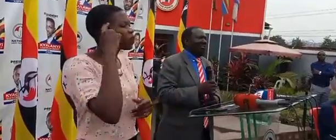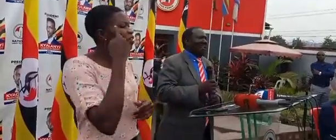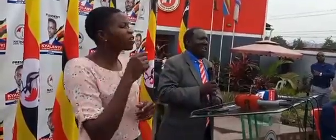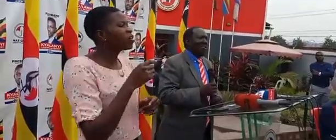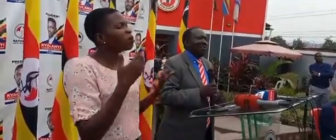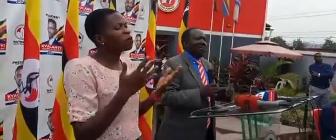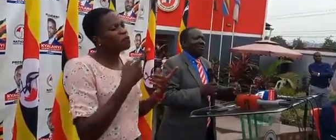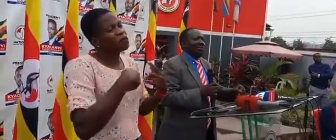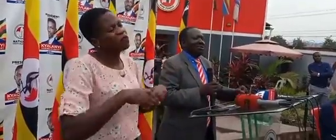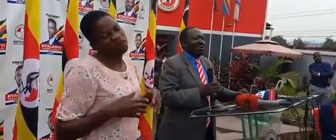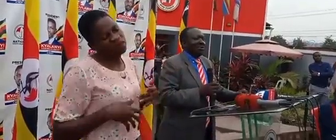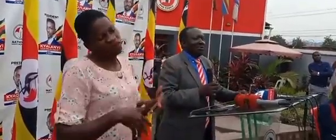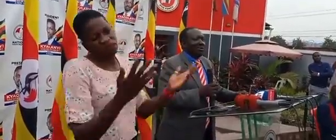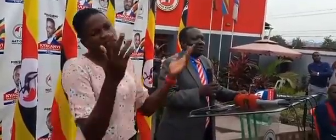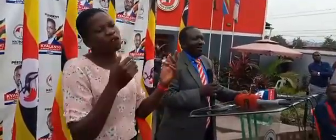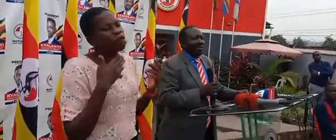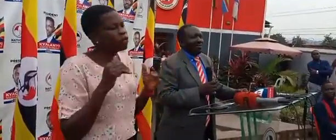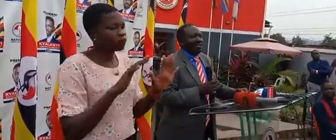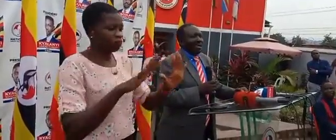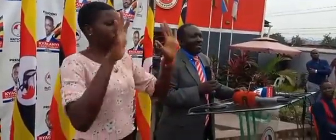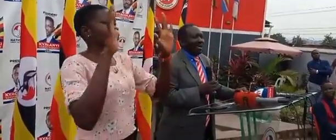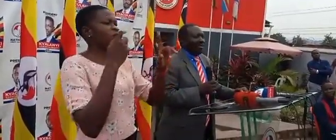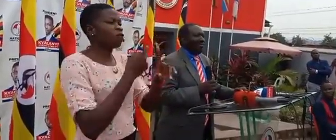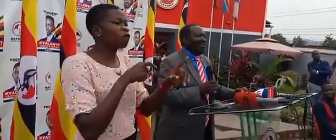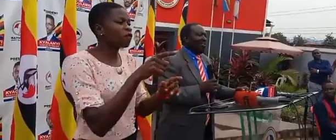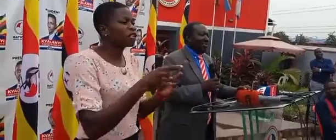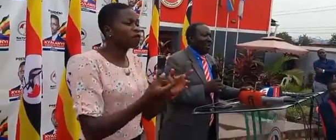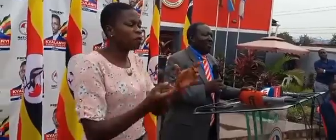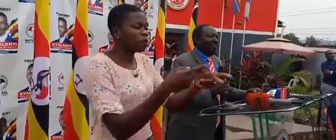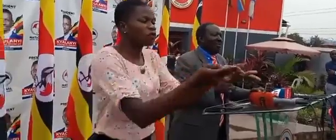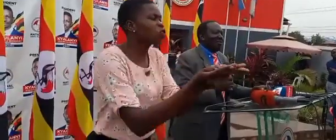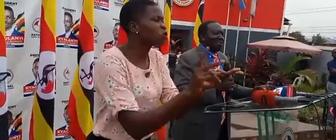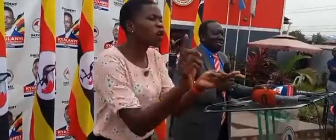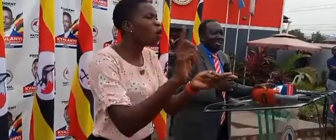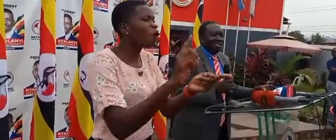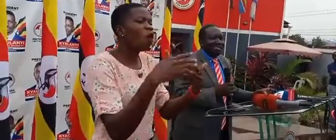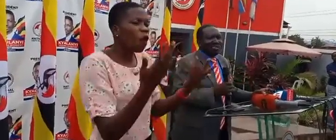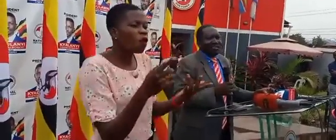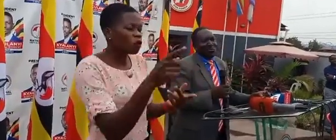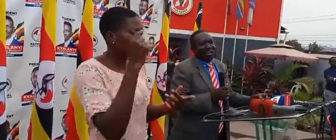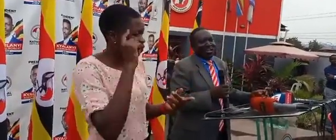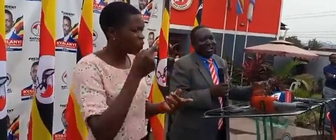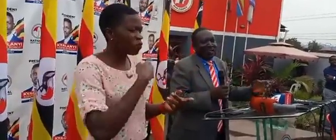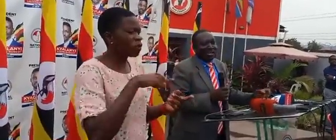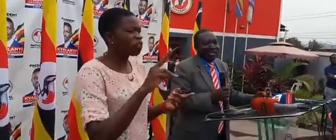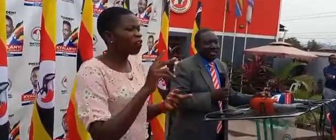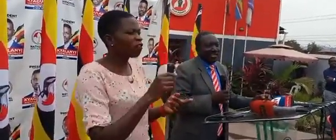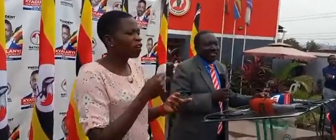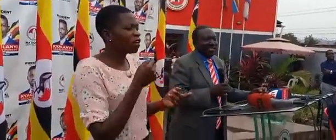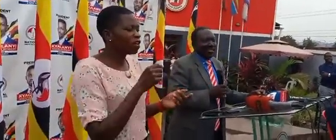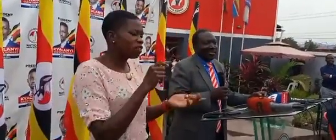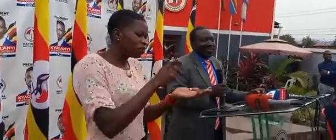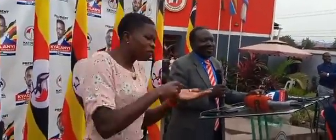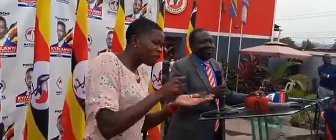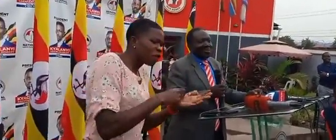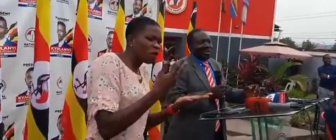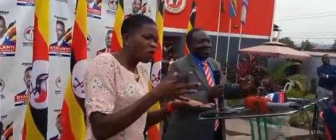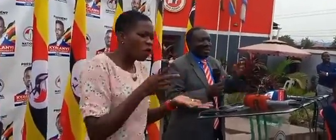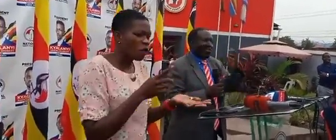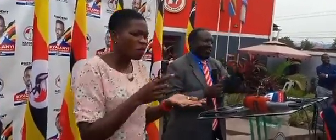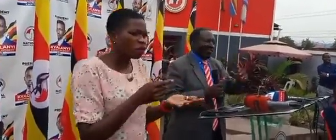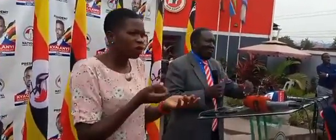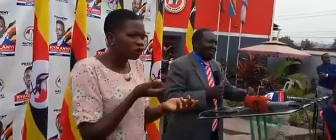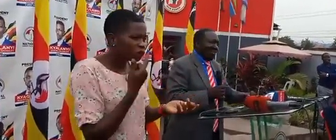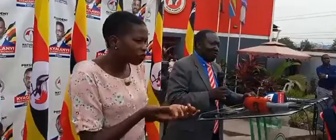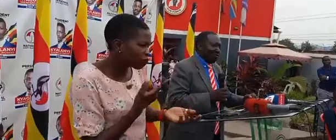nti ffe tuli awo nga bijanjaalo oba binyuwa byakula buguzi tuwagire abalala omulimu